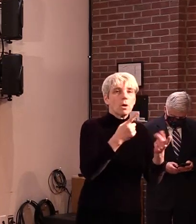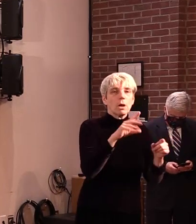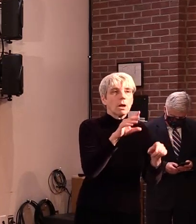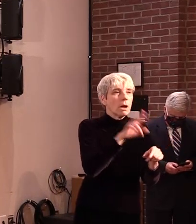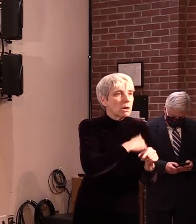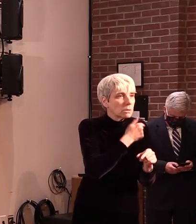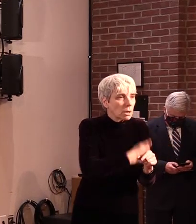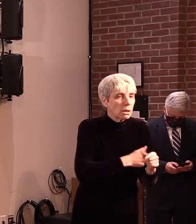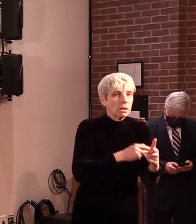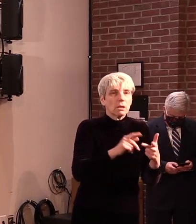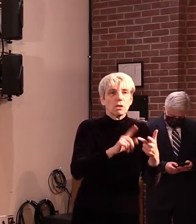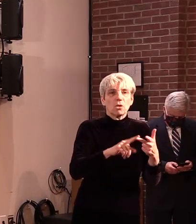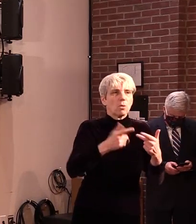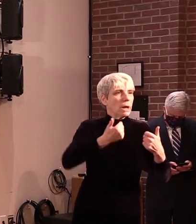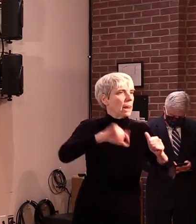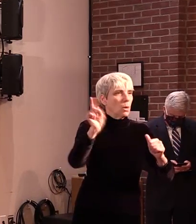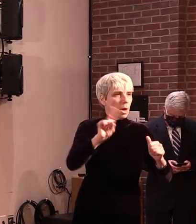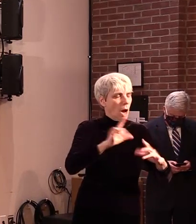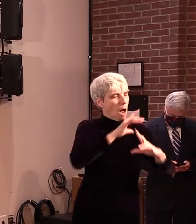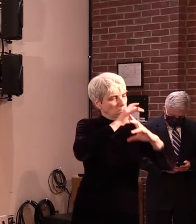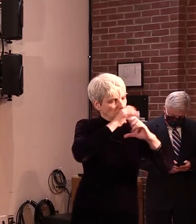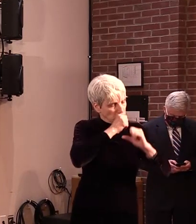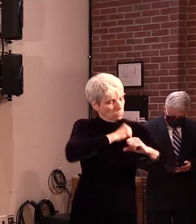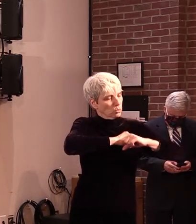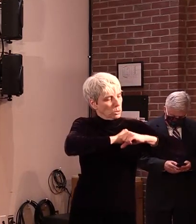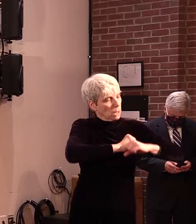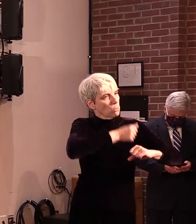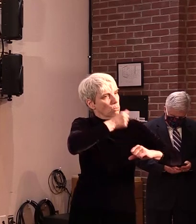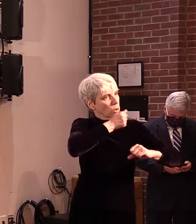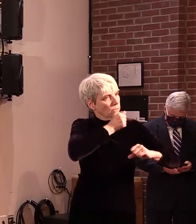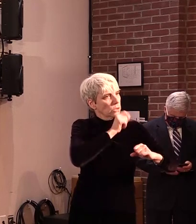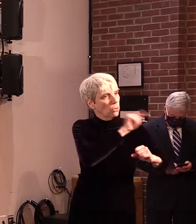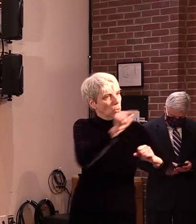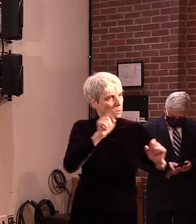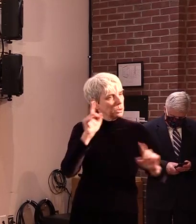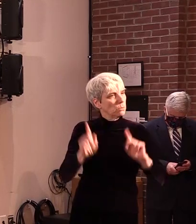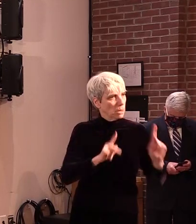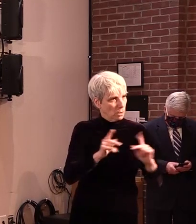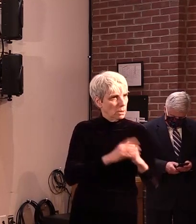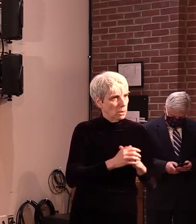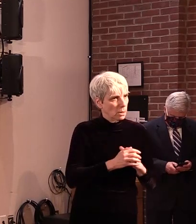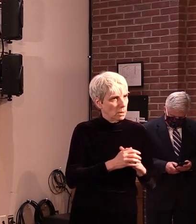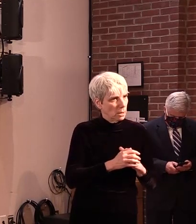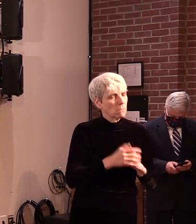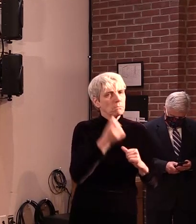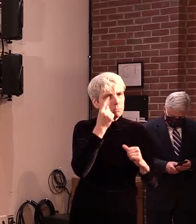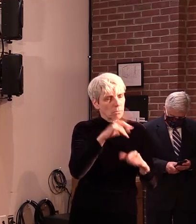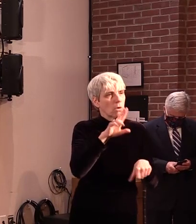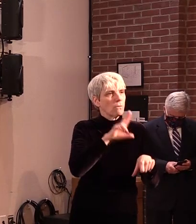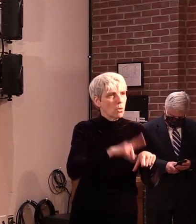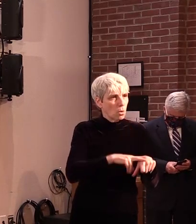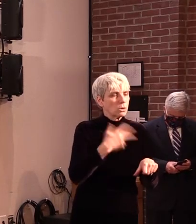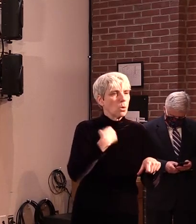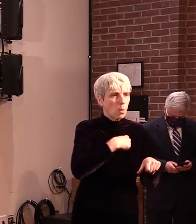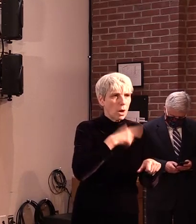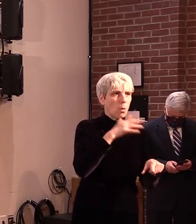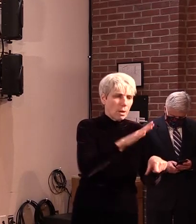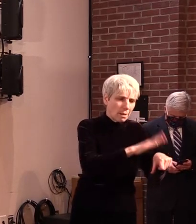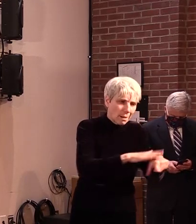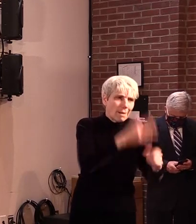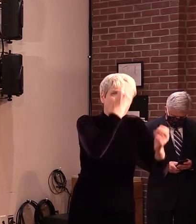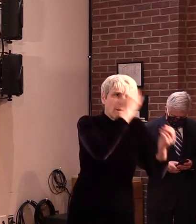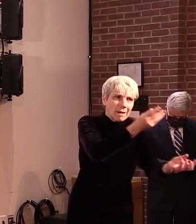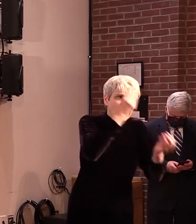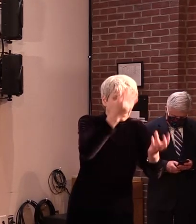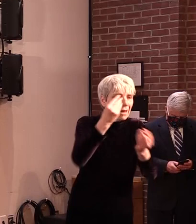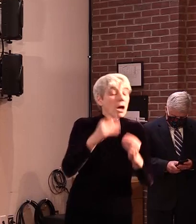child cares, or what have you. So while we will err on the side of providing as much information as possible, when there are